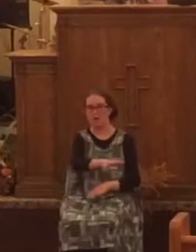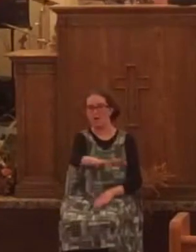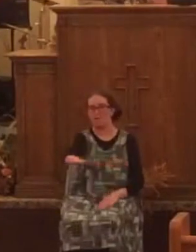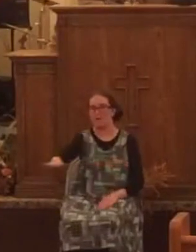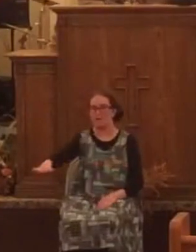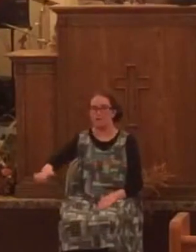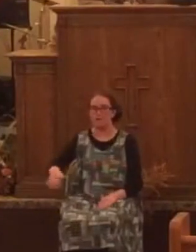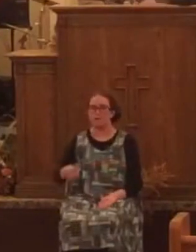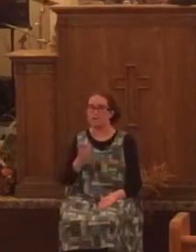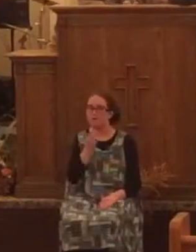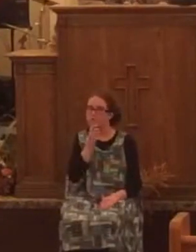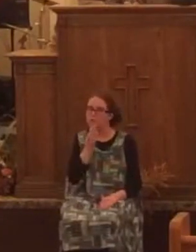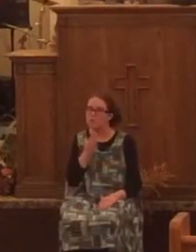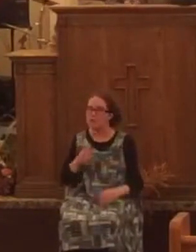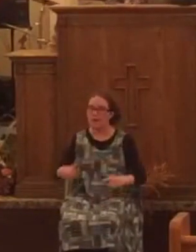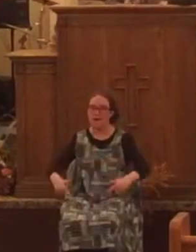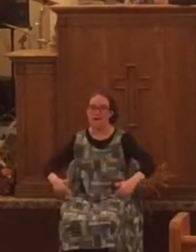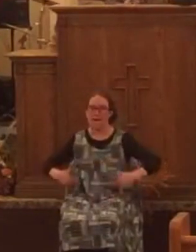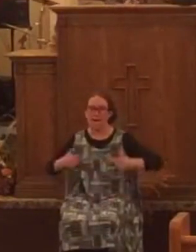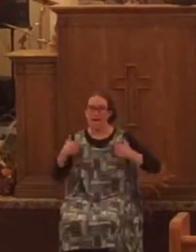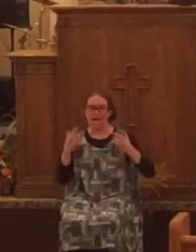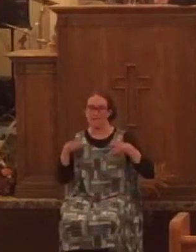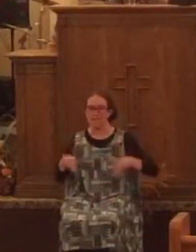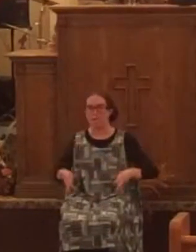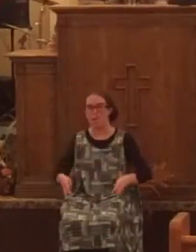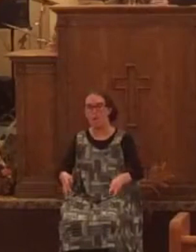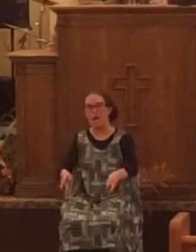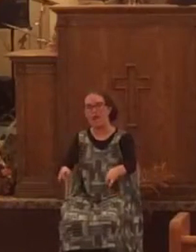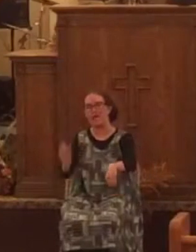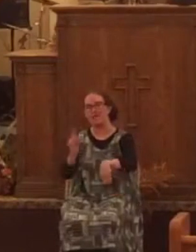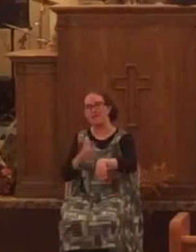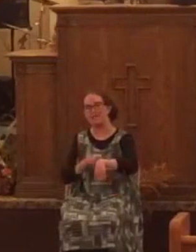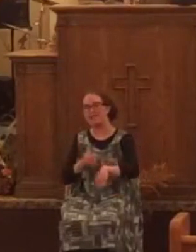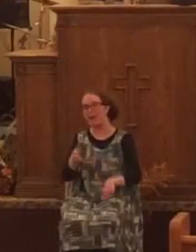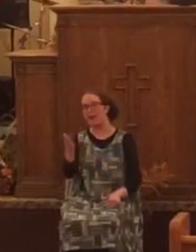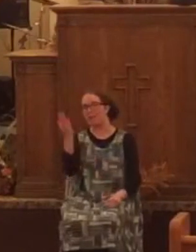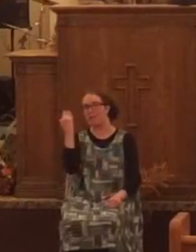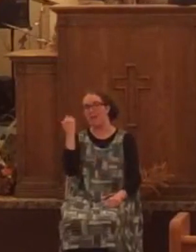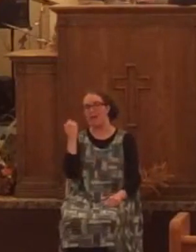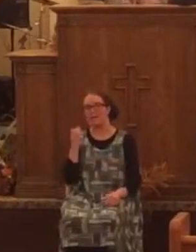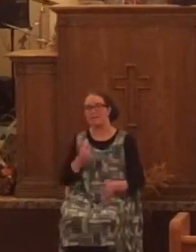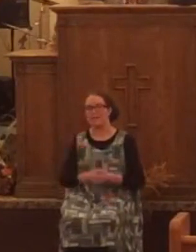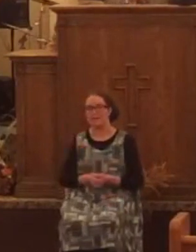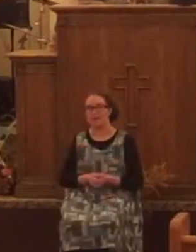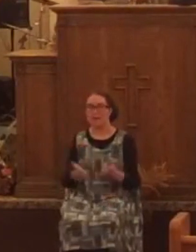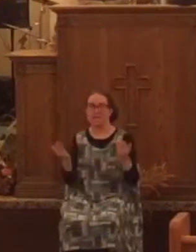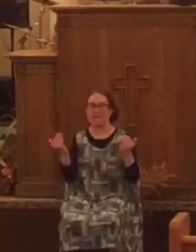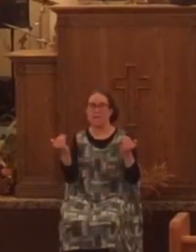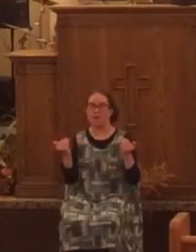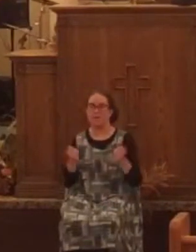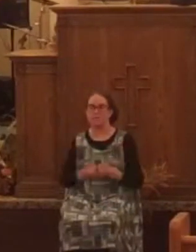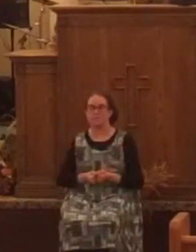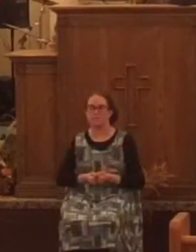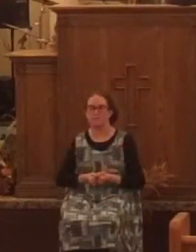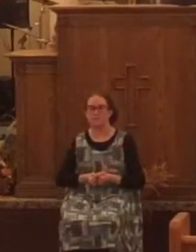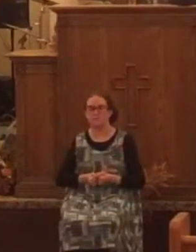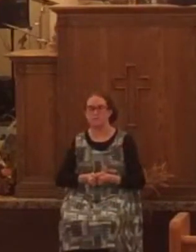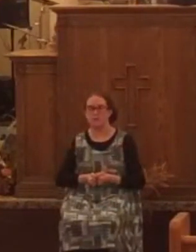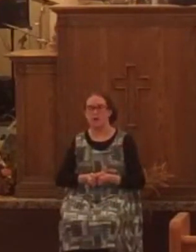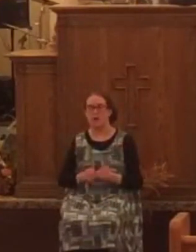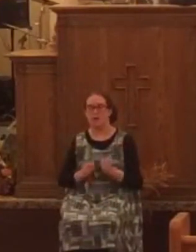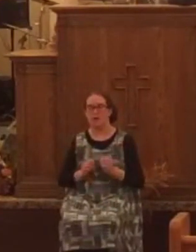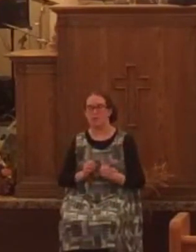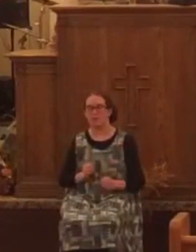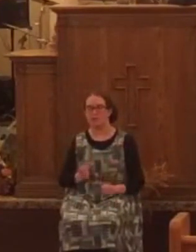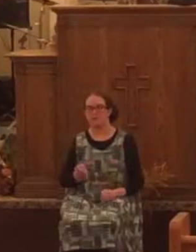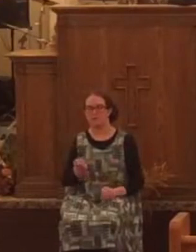also we all had our lifestyle in times past. Oh, come on. Amen. I want to